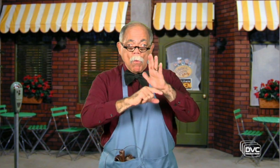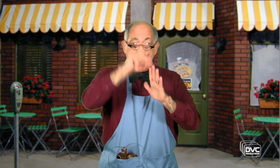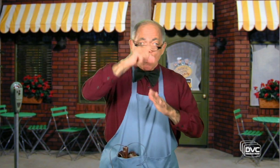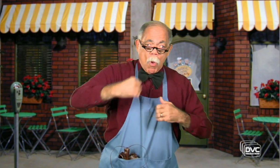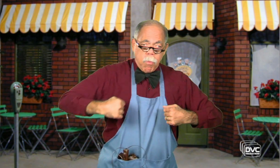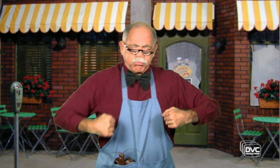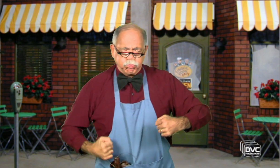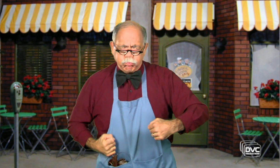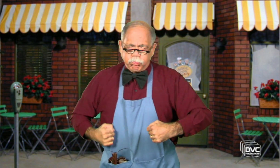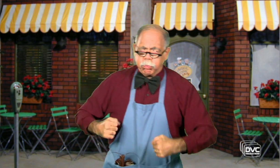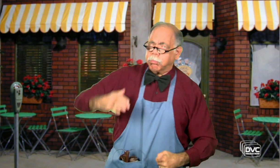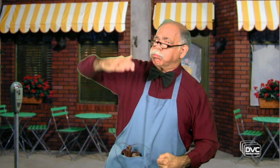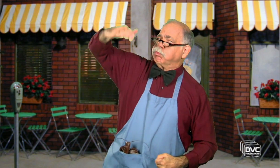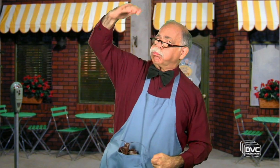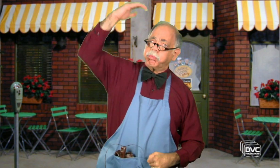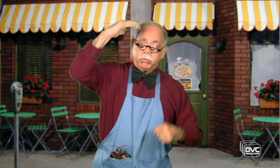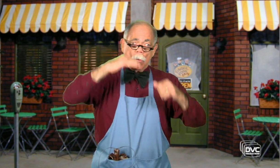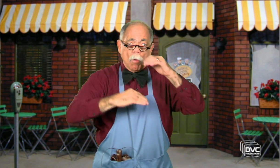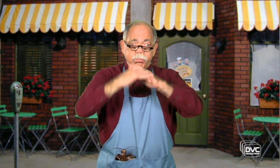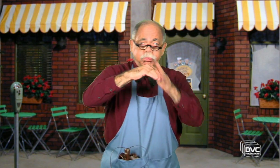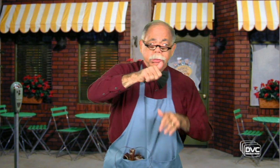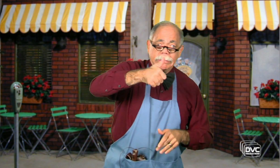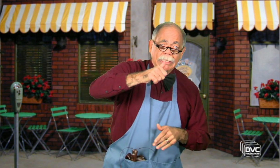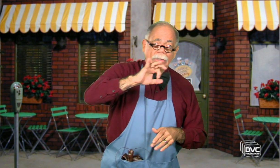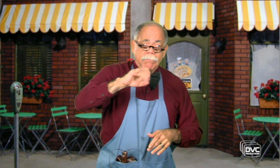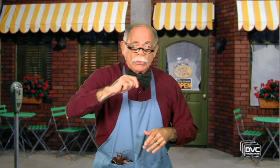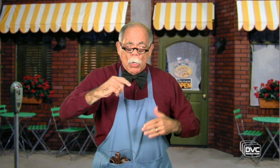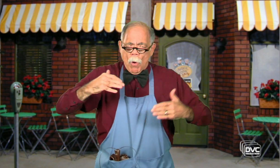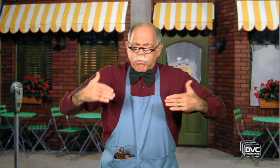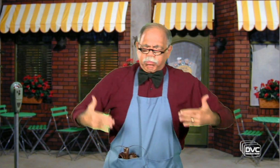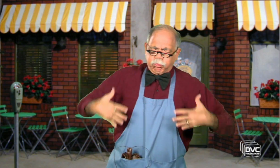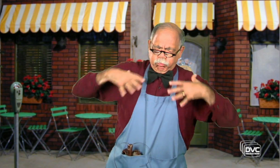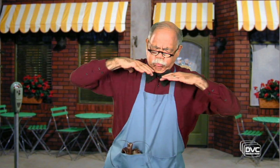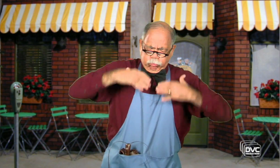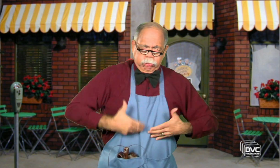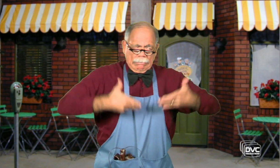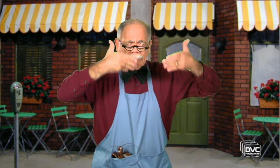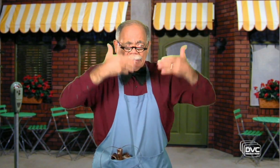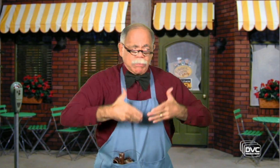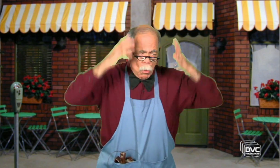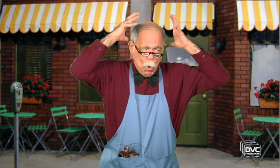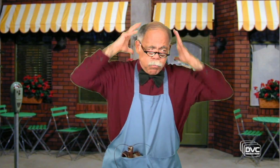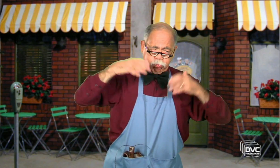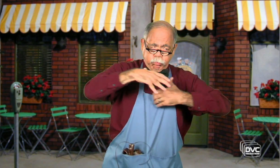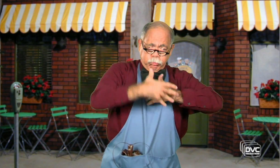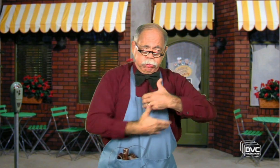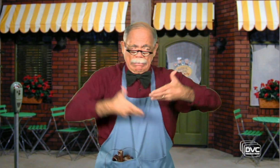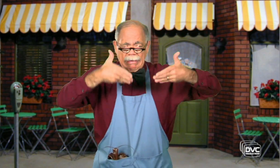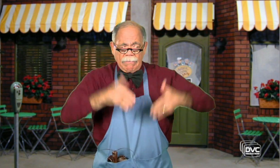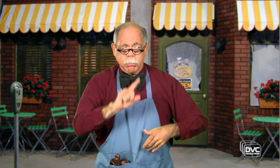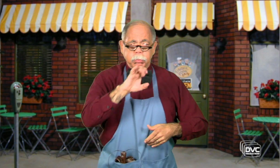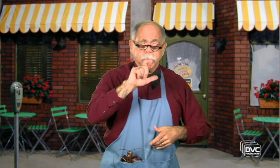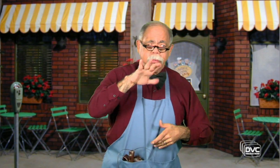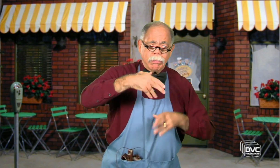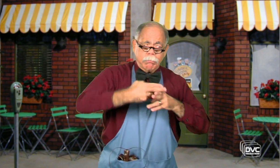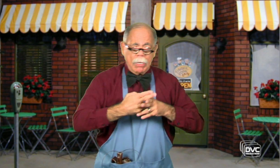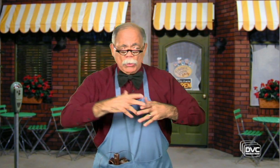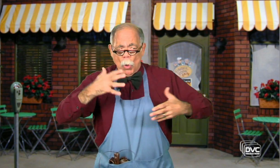Philistines brought in Goliath, who was over 10 feet tall. Even his armor weighed 125 pounds. He